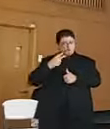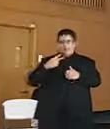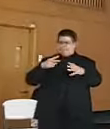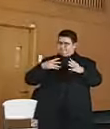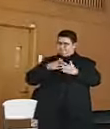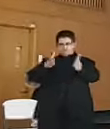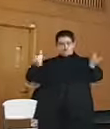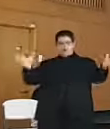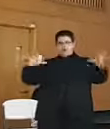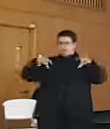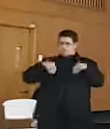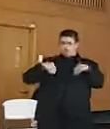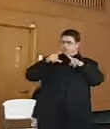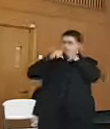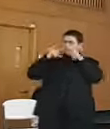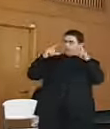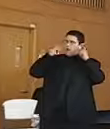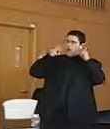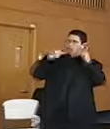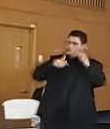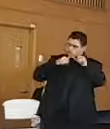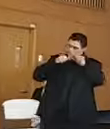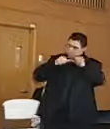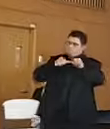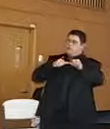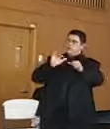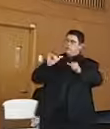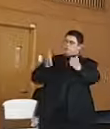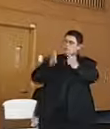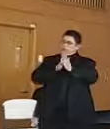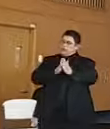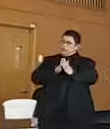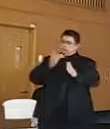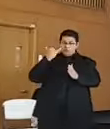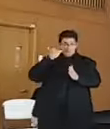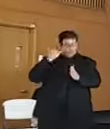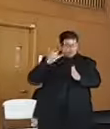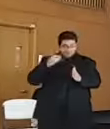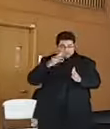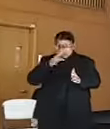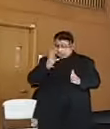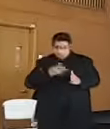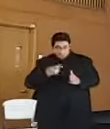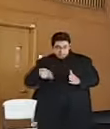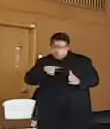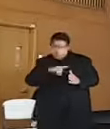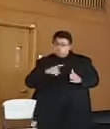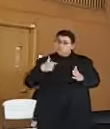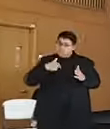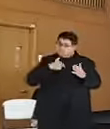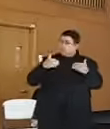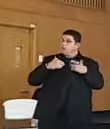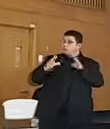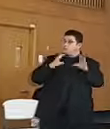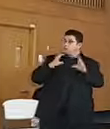of masks, and we will continue to make that request. If we don't see wide adoption of masks, we'll have a conversation about